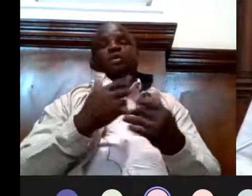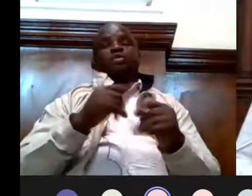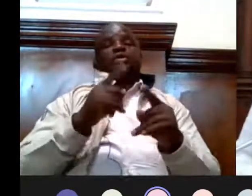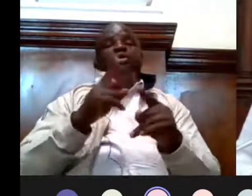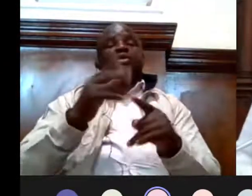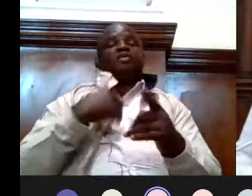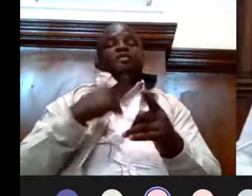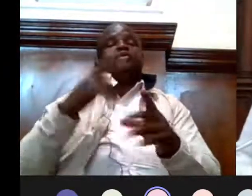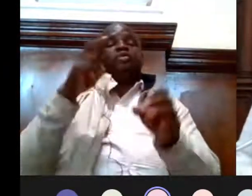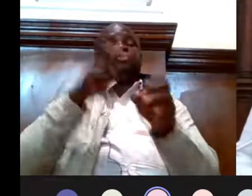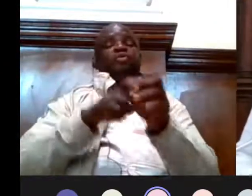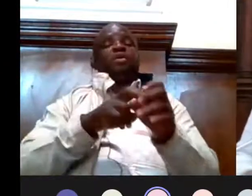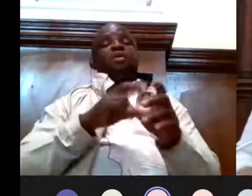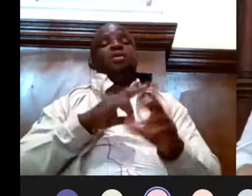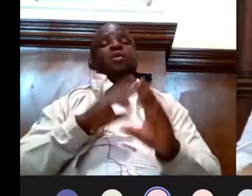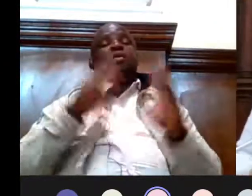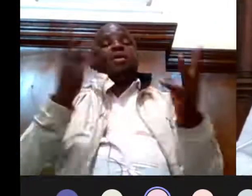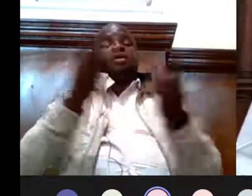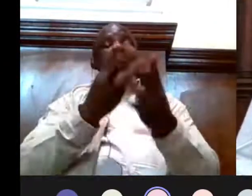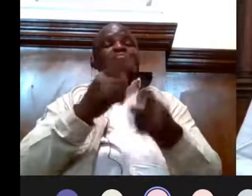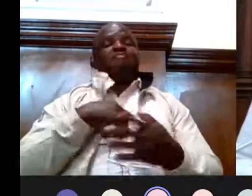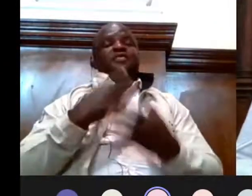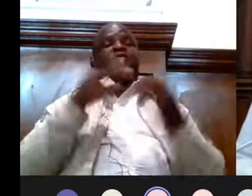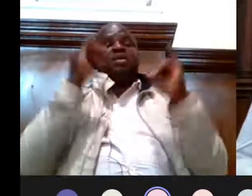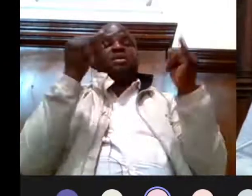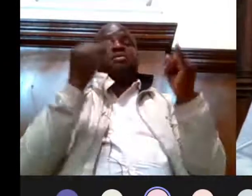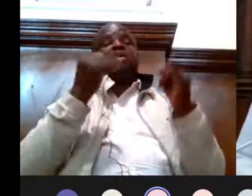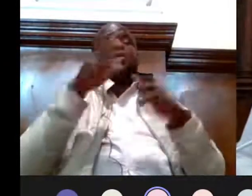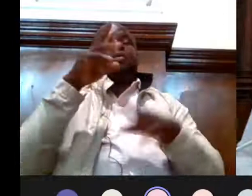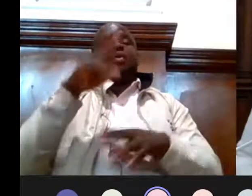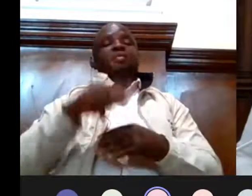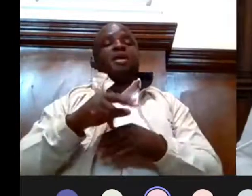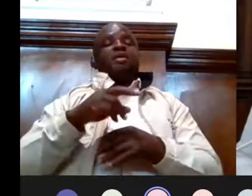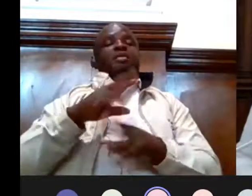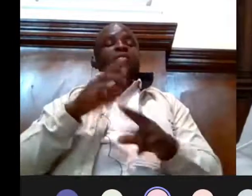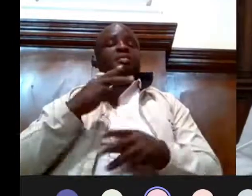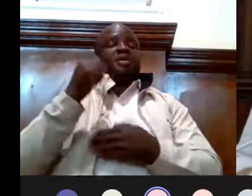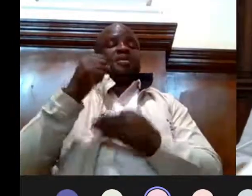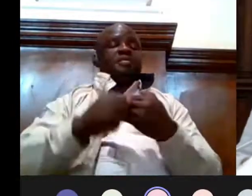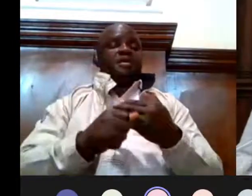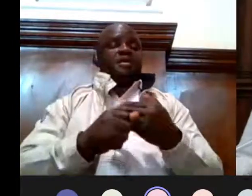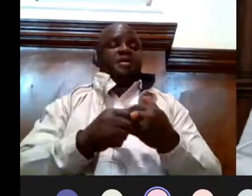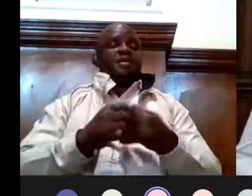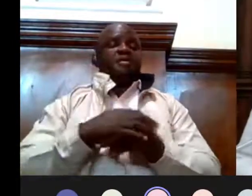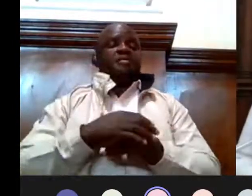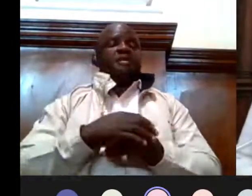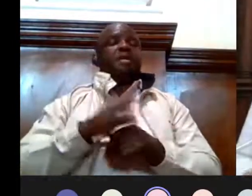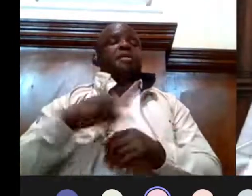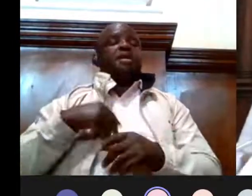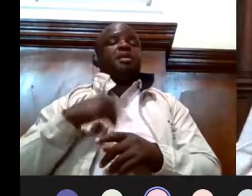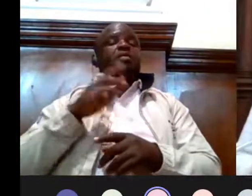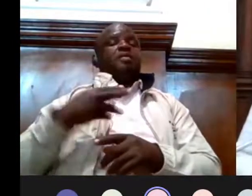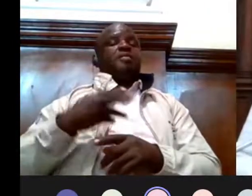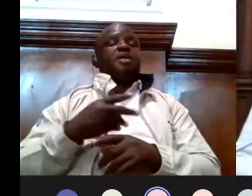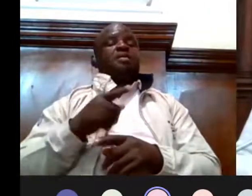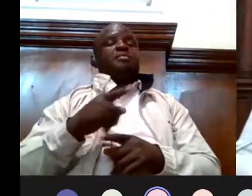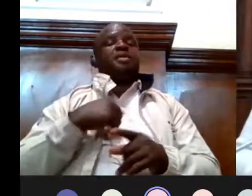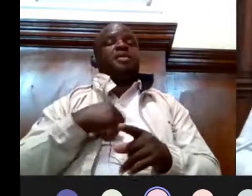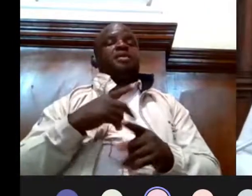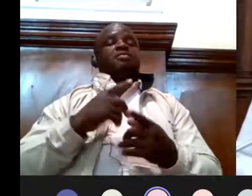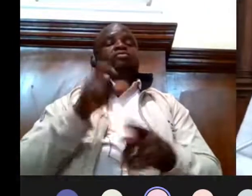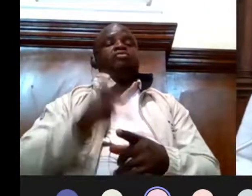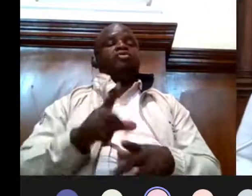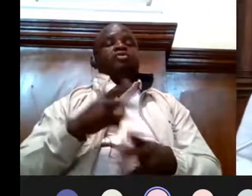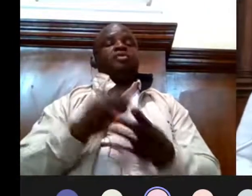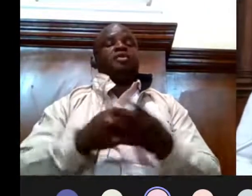of the country in celebrating the Women's Month, not only as a woman, but also as an activist